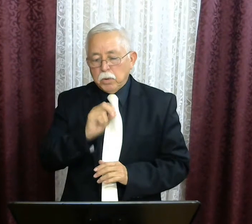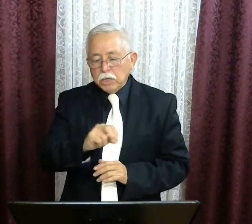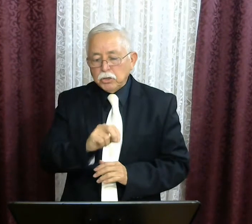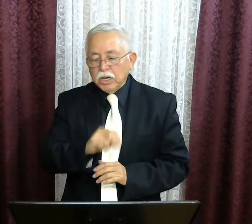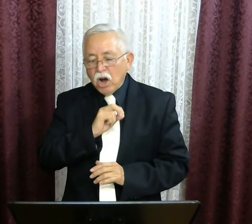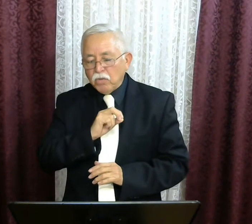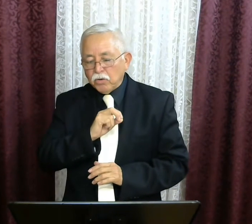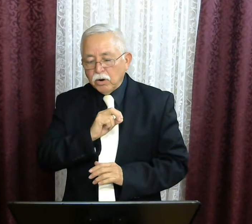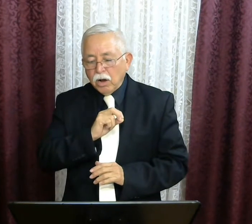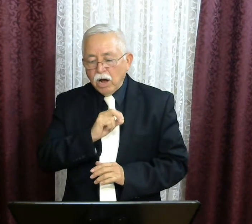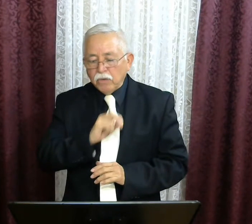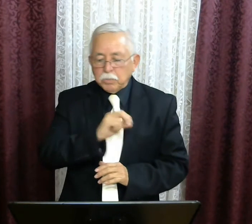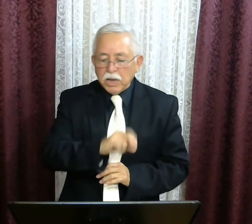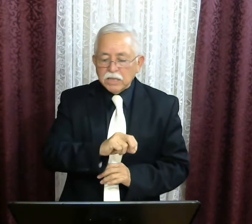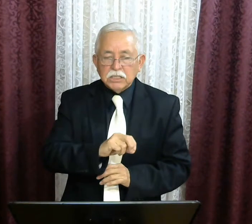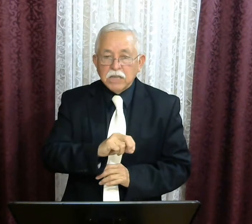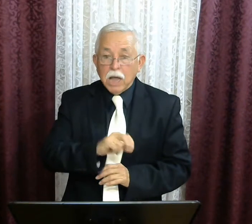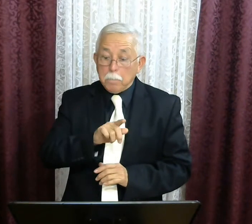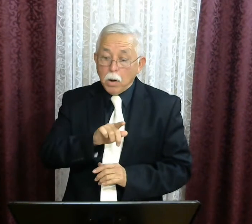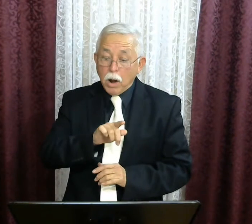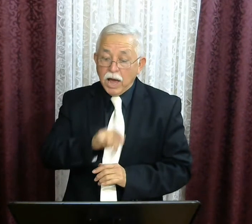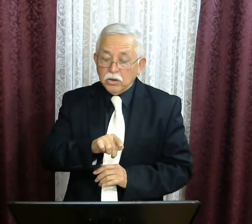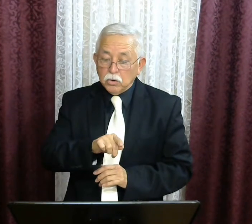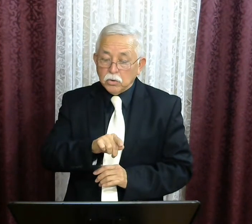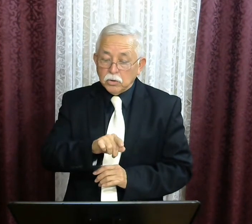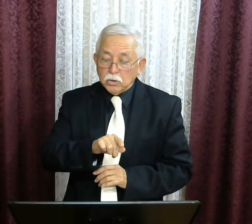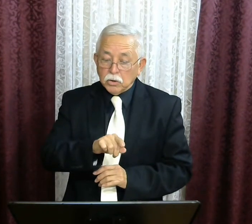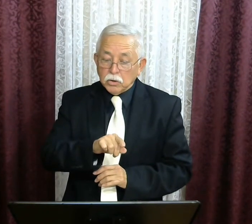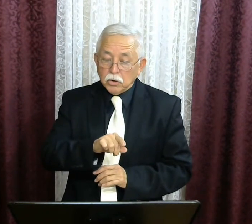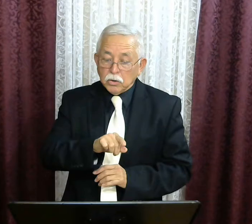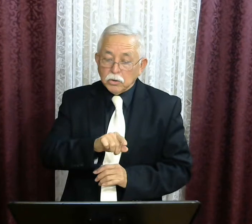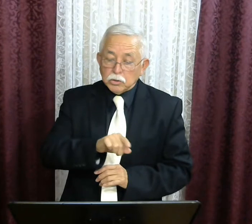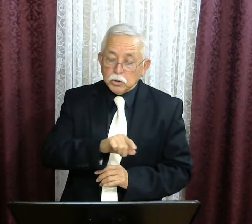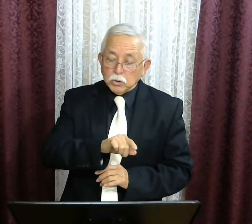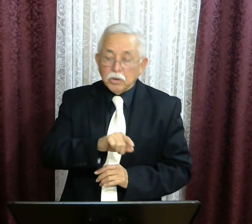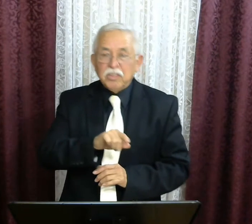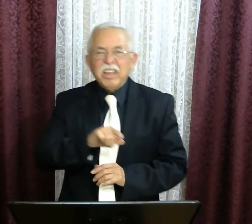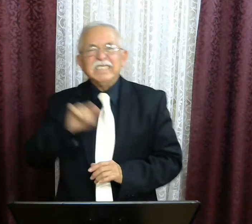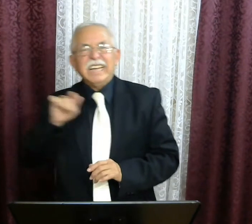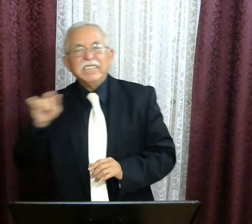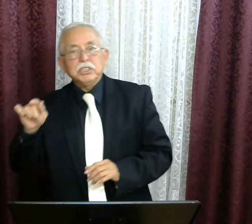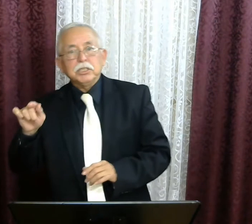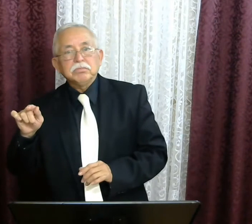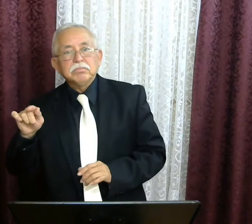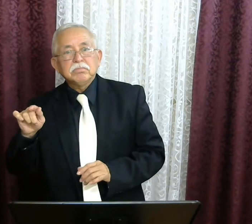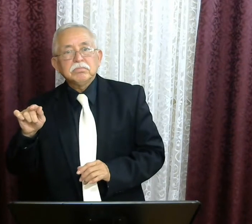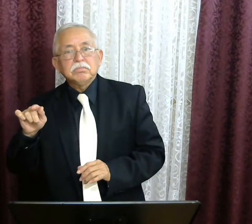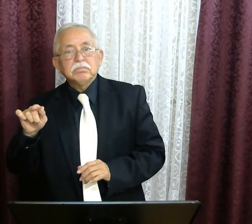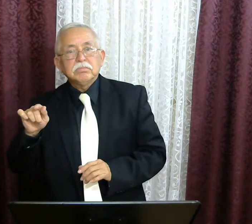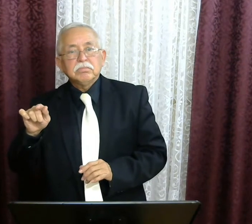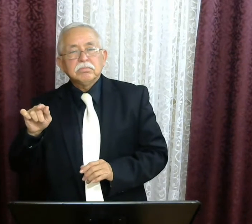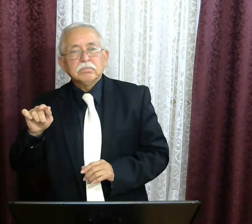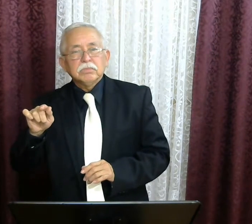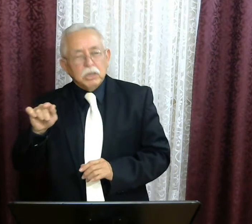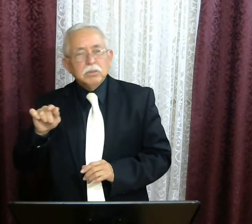the pleasure and comfort of His blessing blind you to that intention. Do you understand